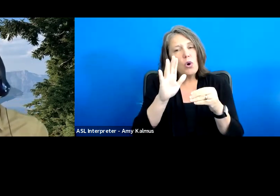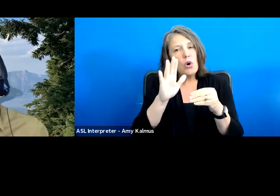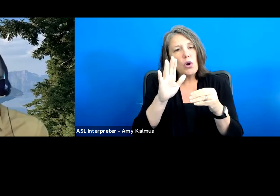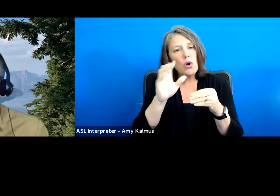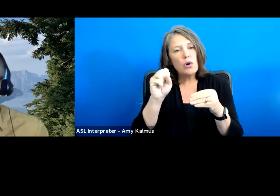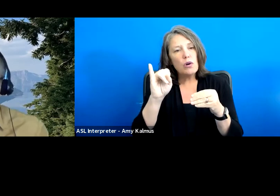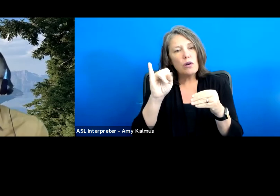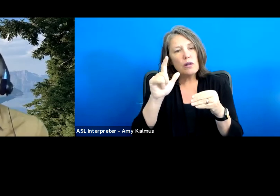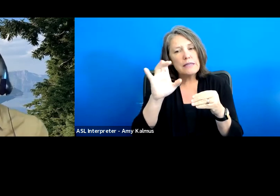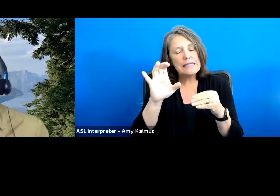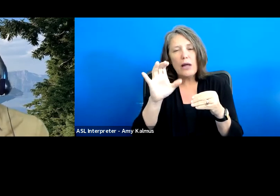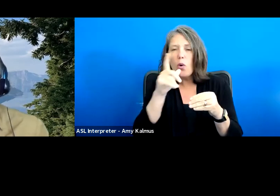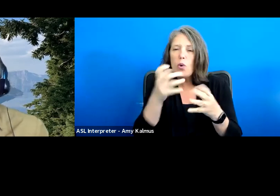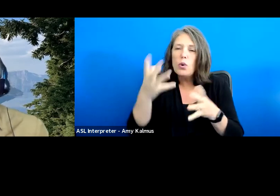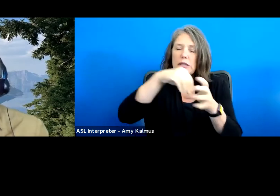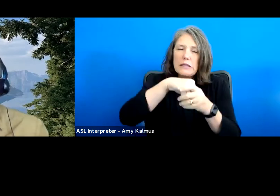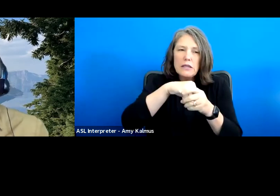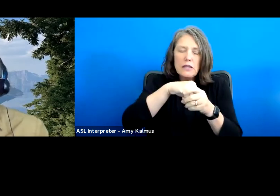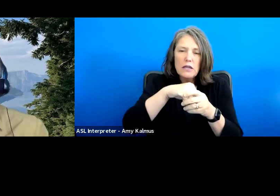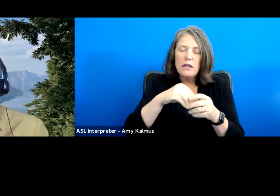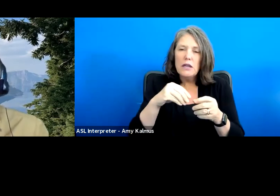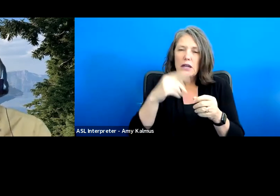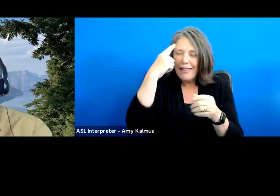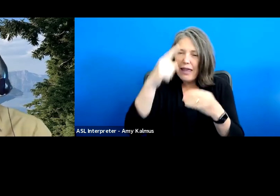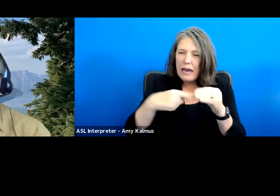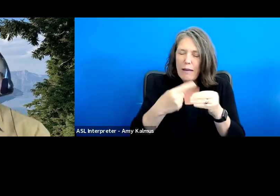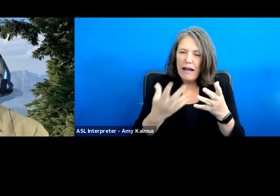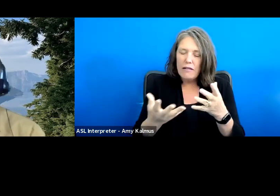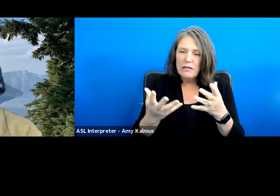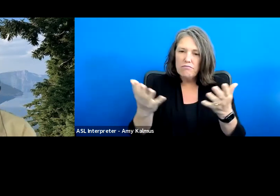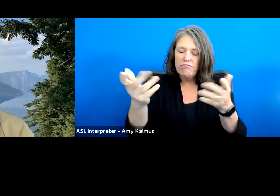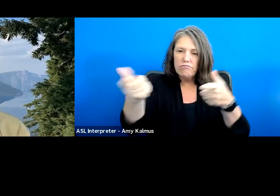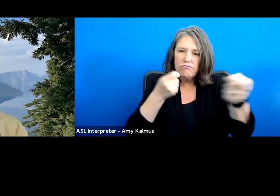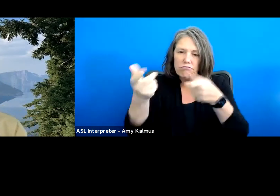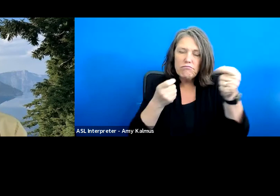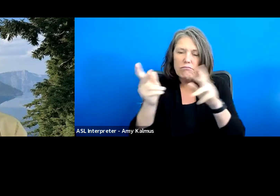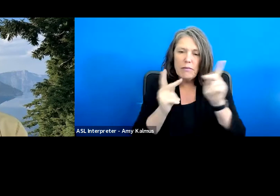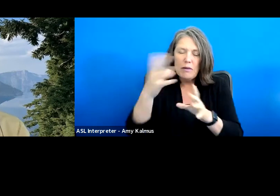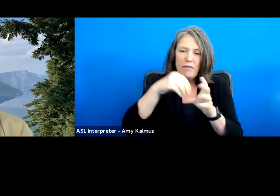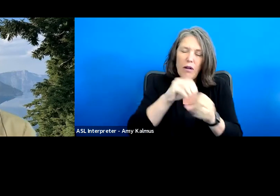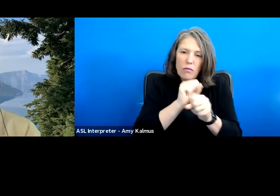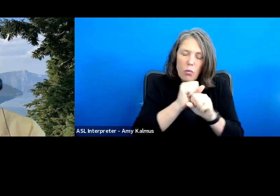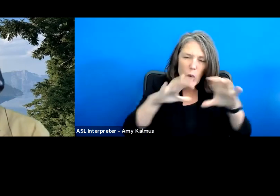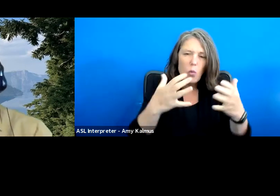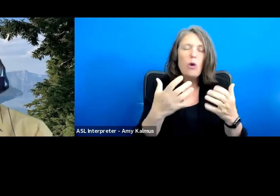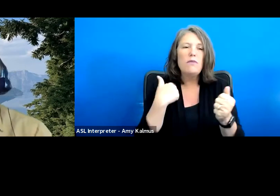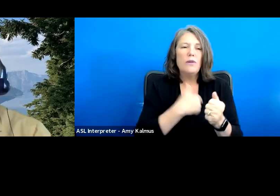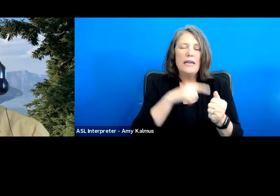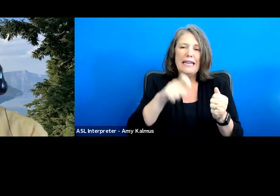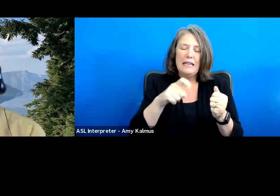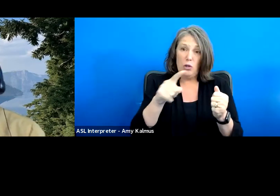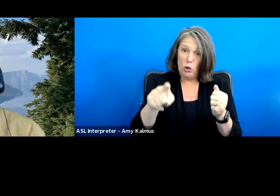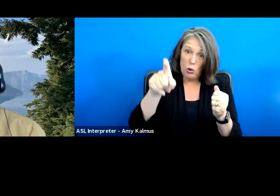SILC, and when you're thinking about involving individuals in work groups, you have to think about